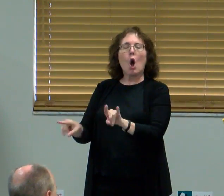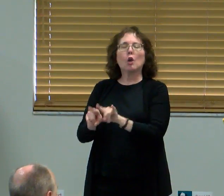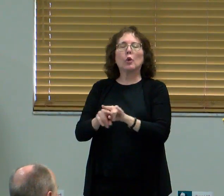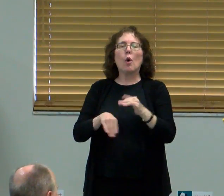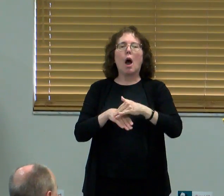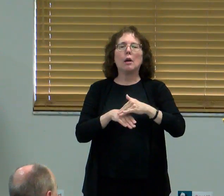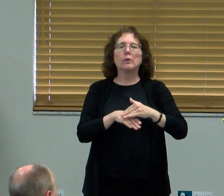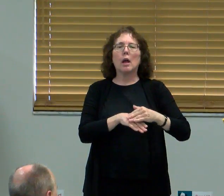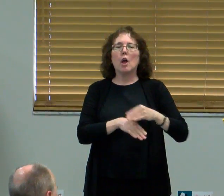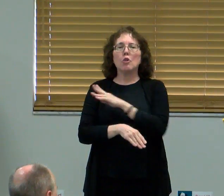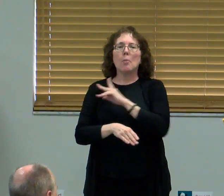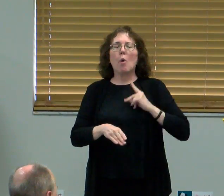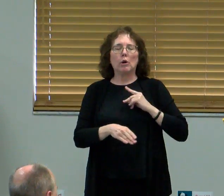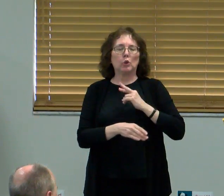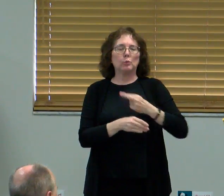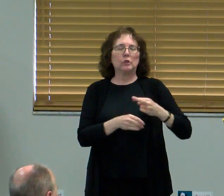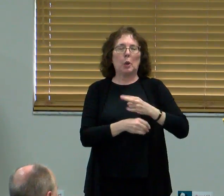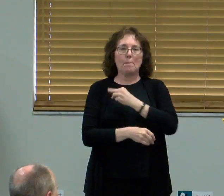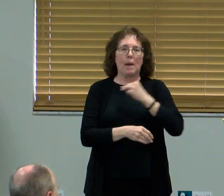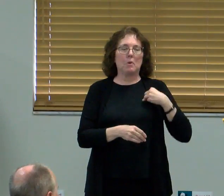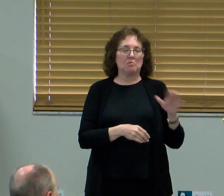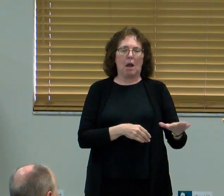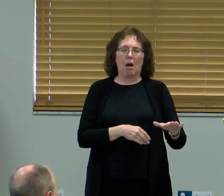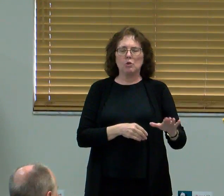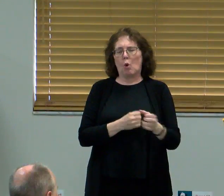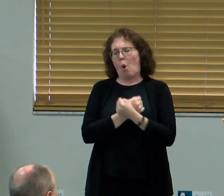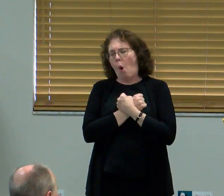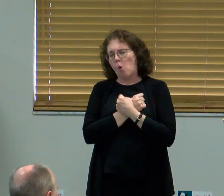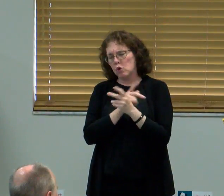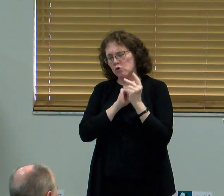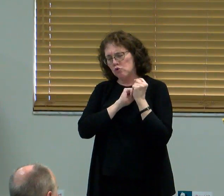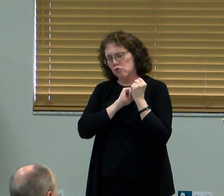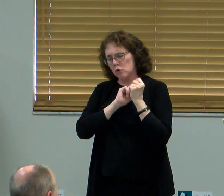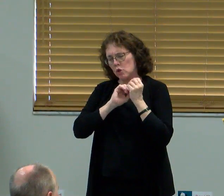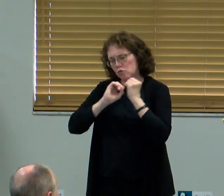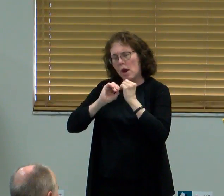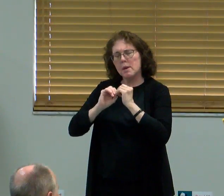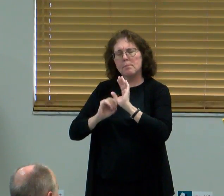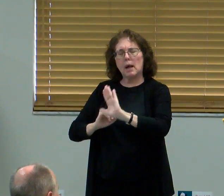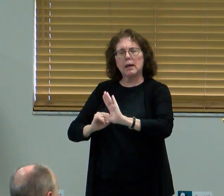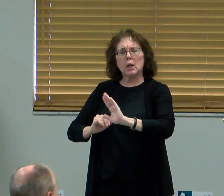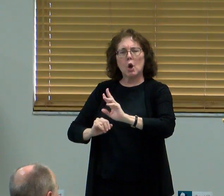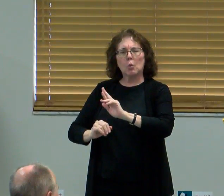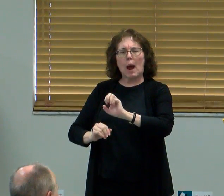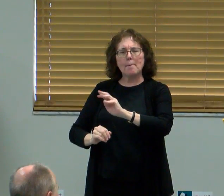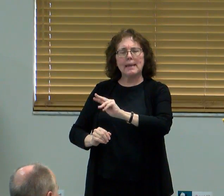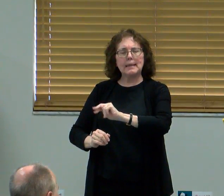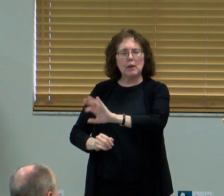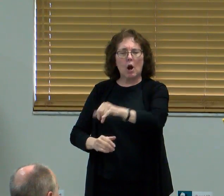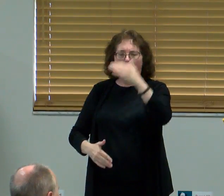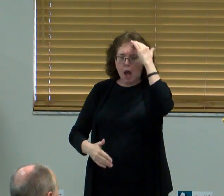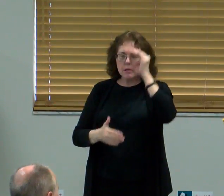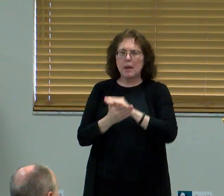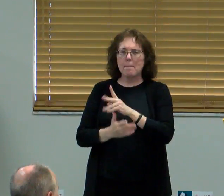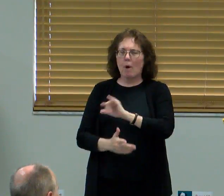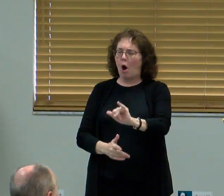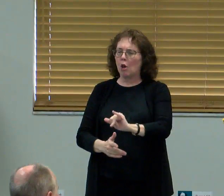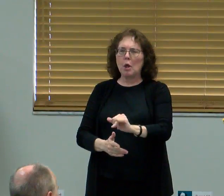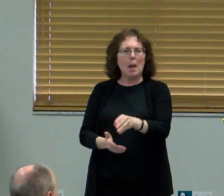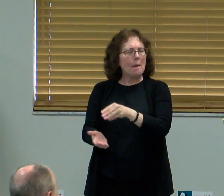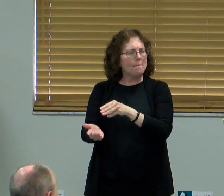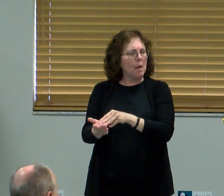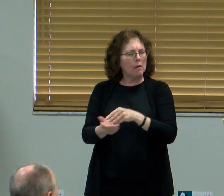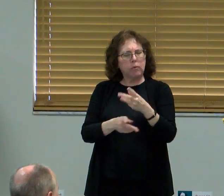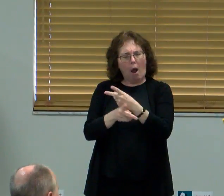board member. Elroy was loved and trained by Robin and her husband, Paul, and he was provided great medical care by